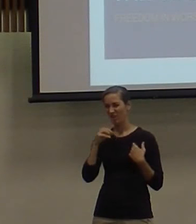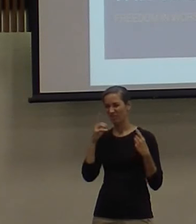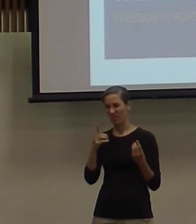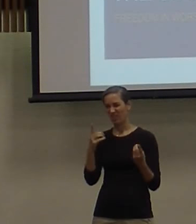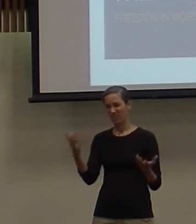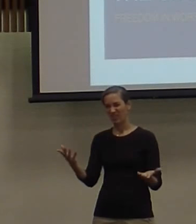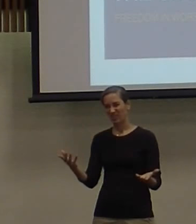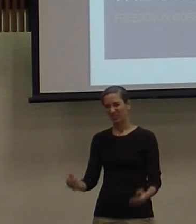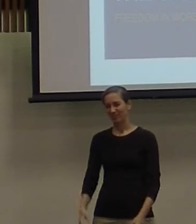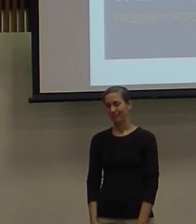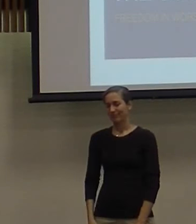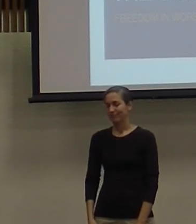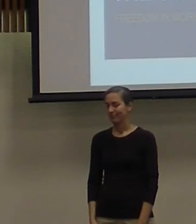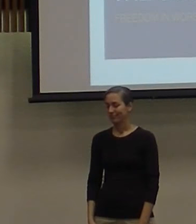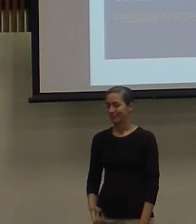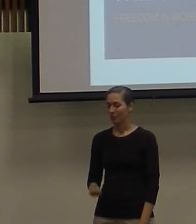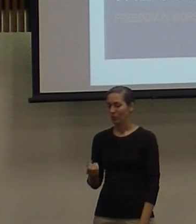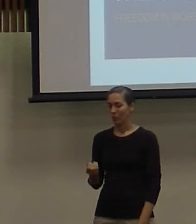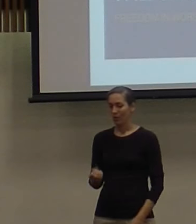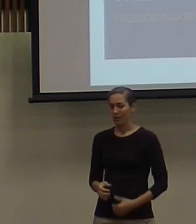later. So